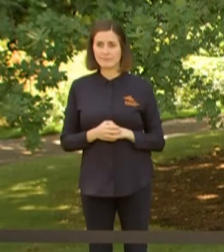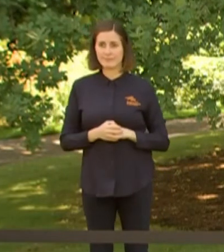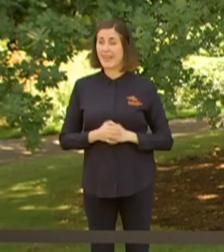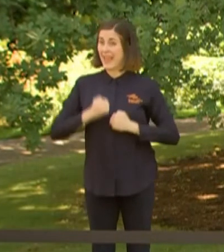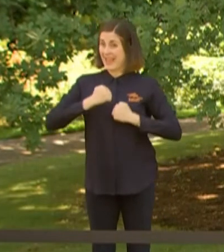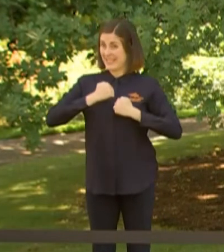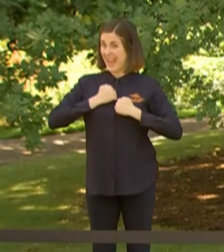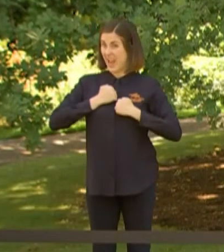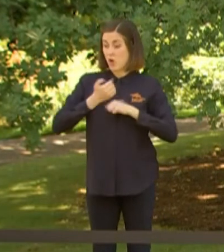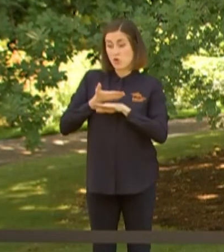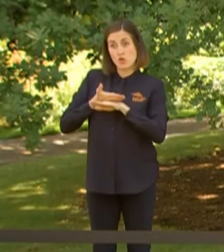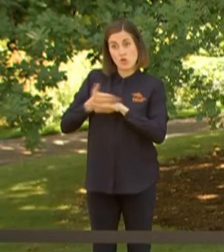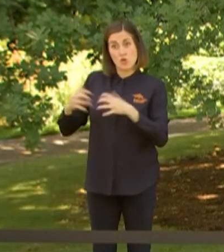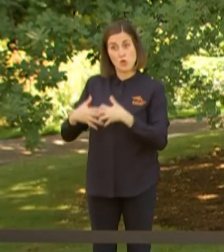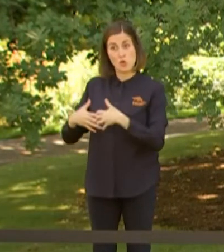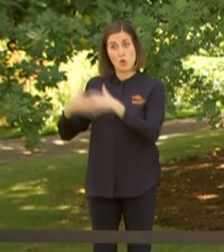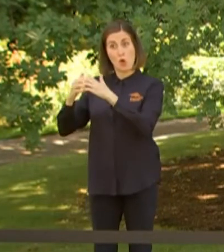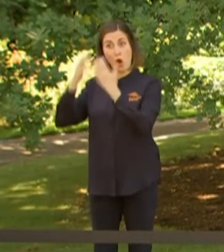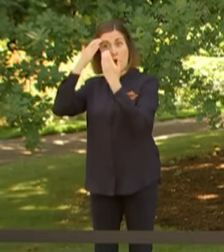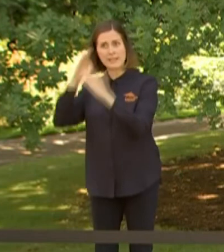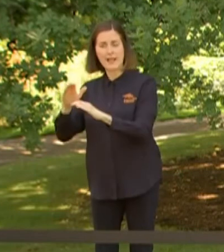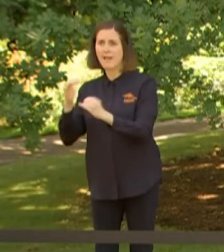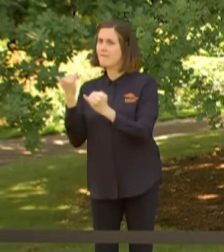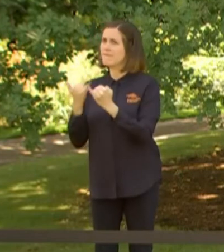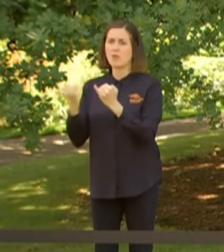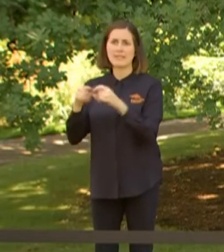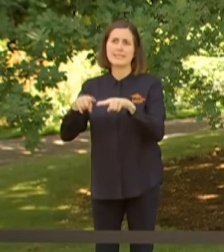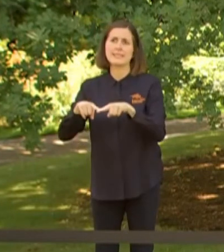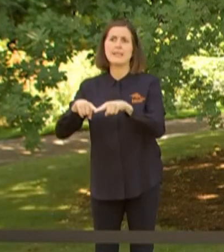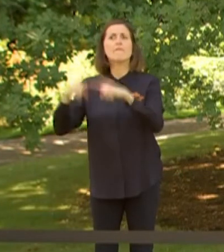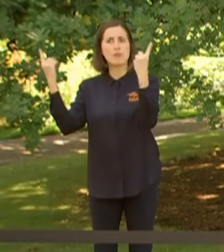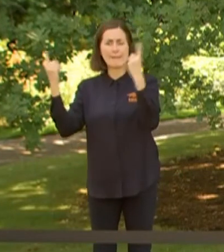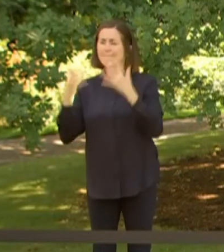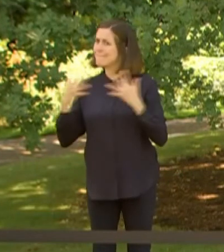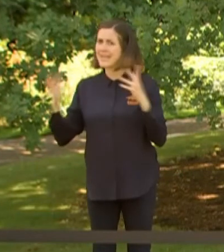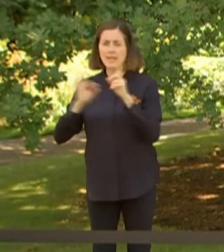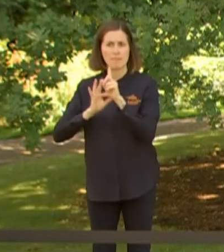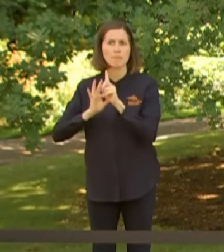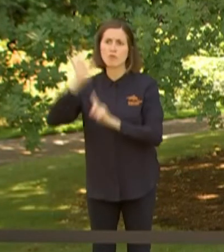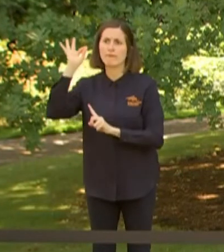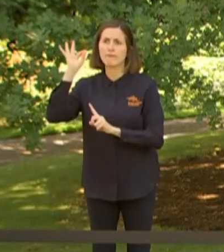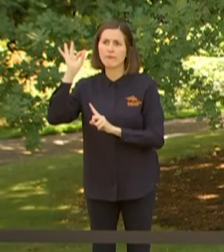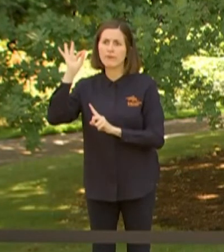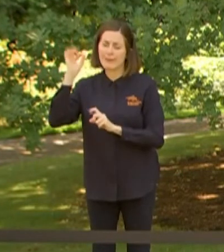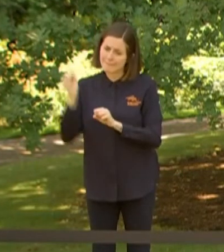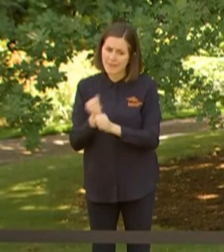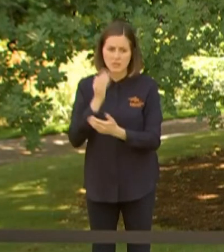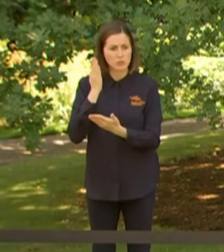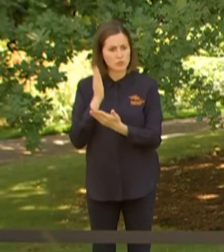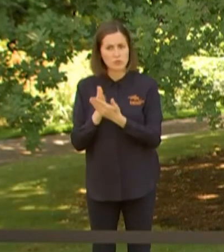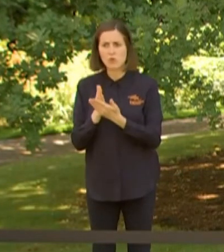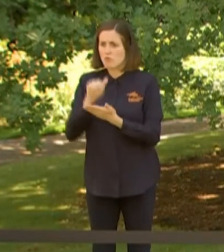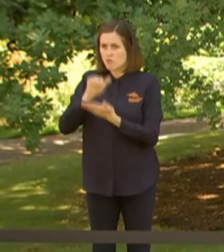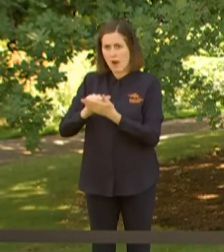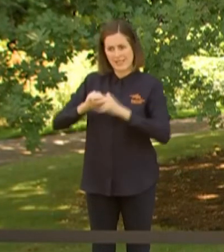is a significant change to what we had. This is about making sure we've got the training, the infection control, the